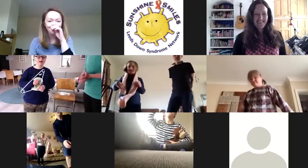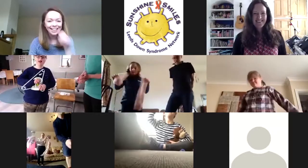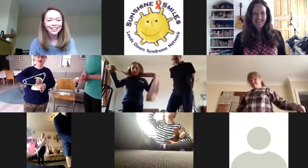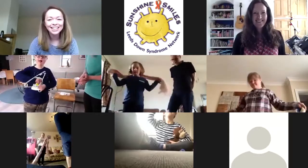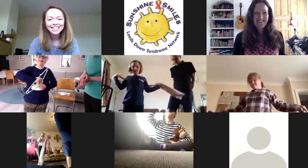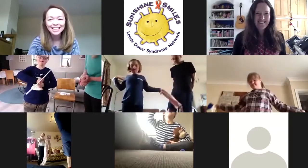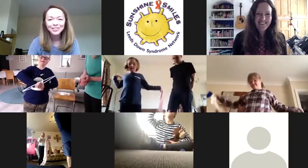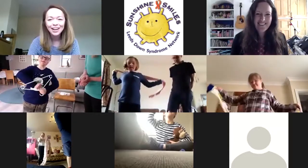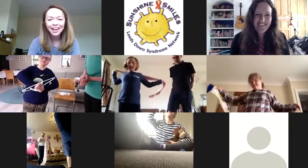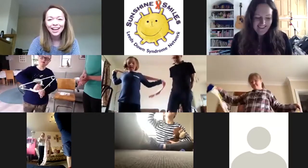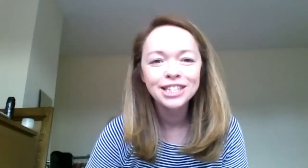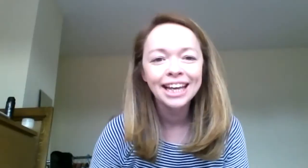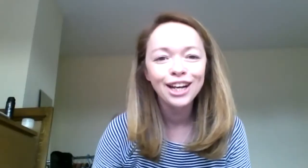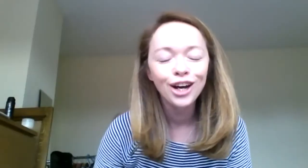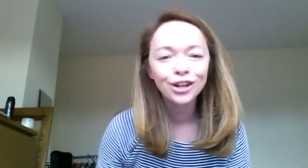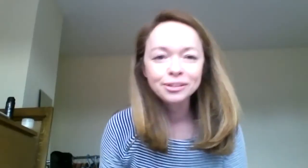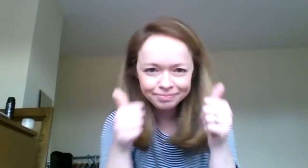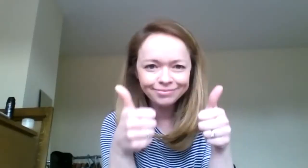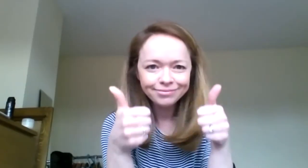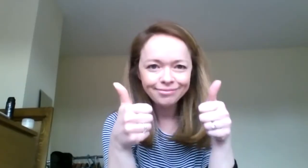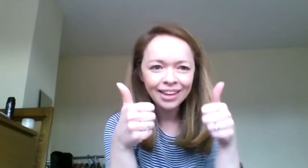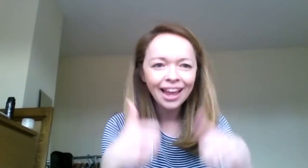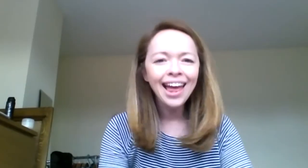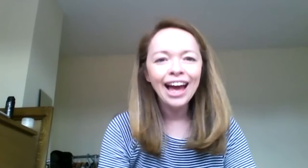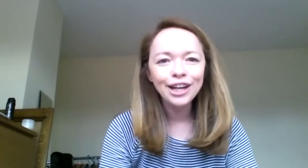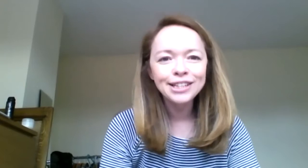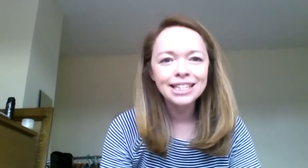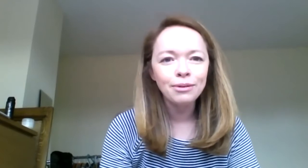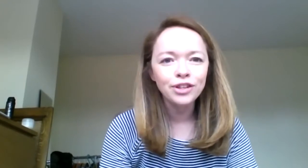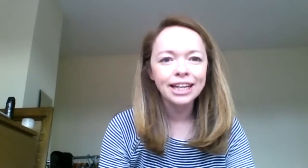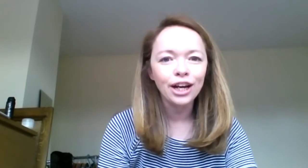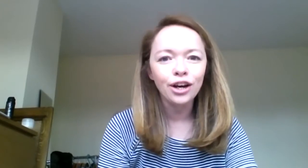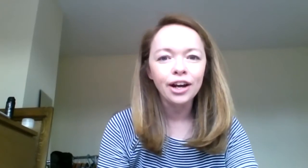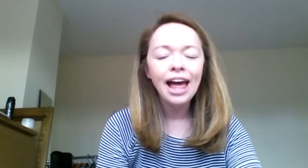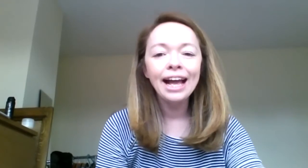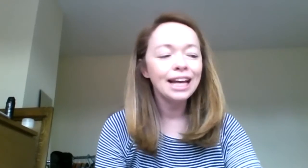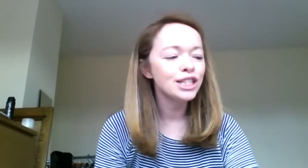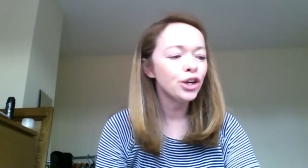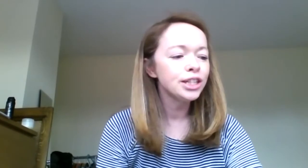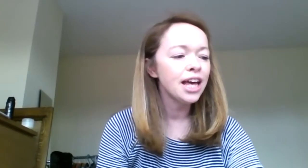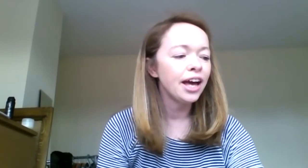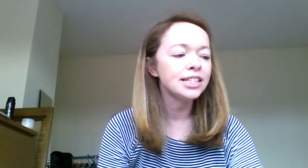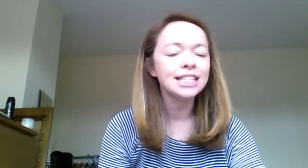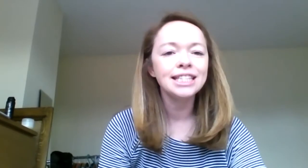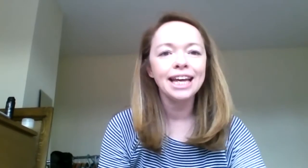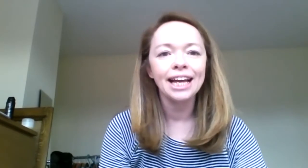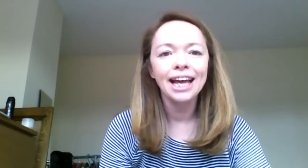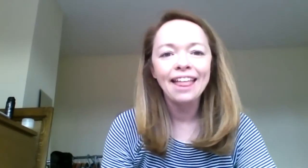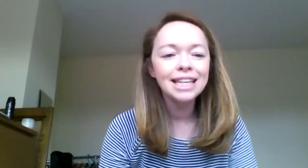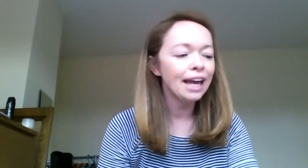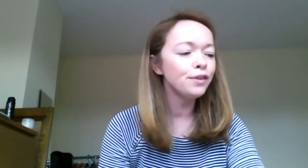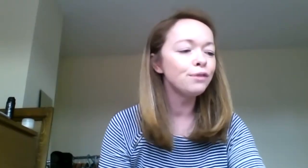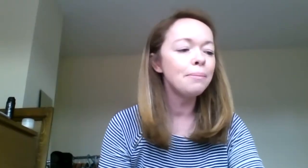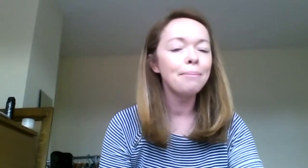Everybody, really good listening as well. Were you singing along? I could see some of you singing along. Okay, it's your turn to sing